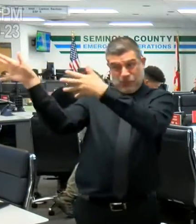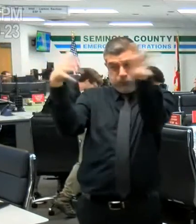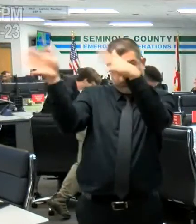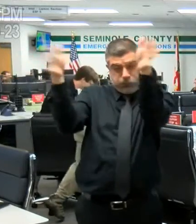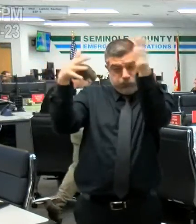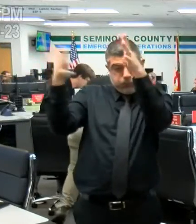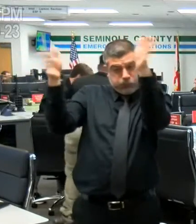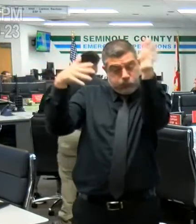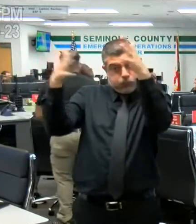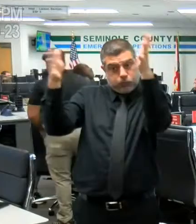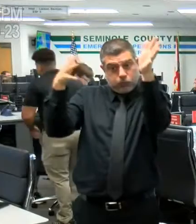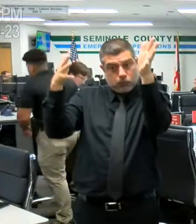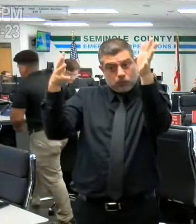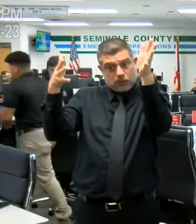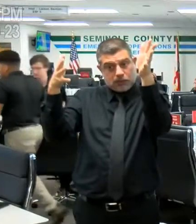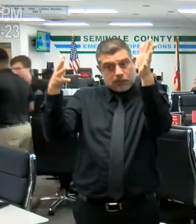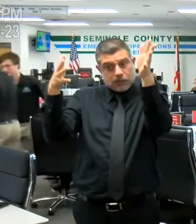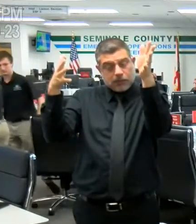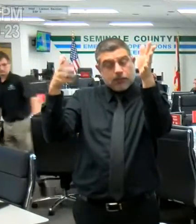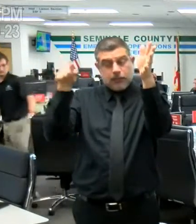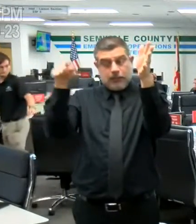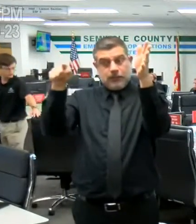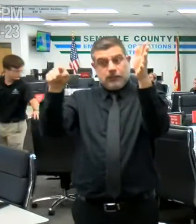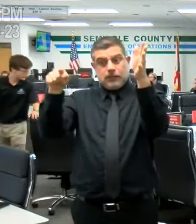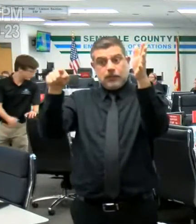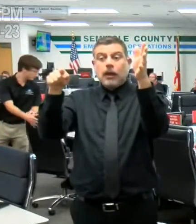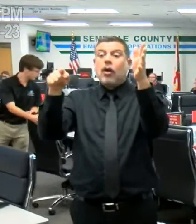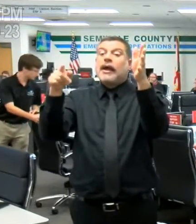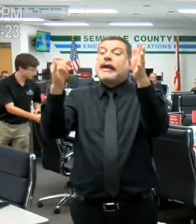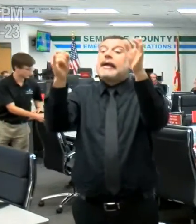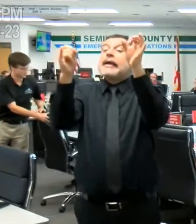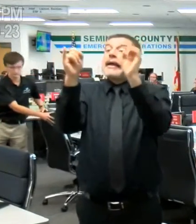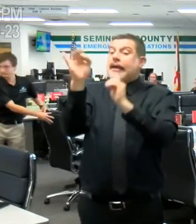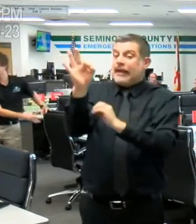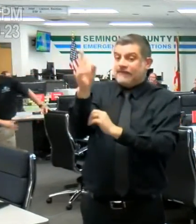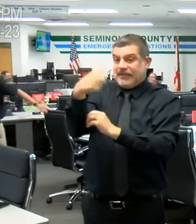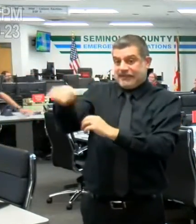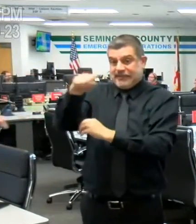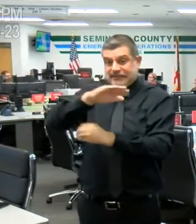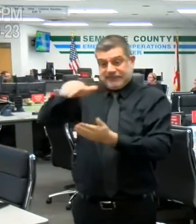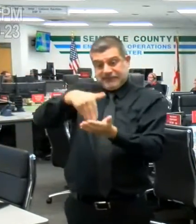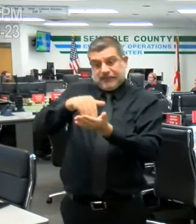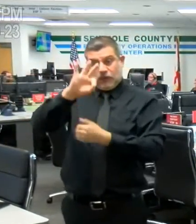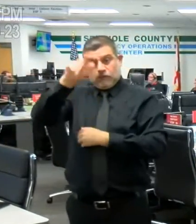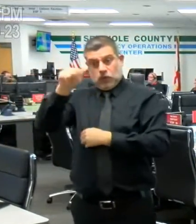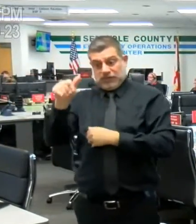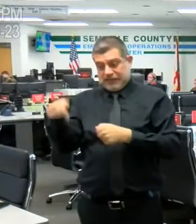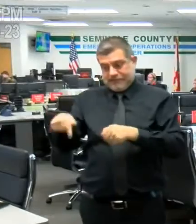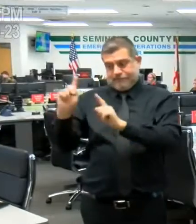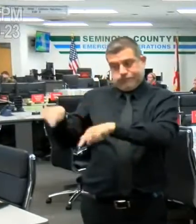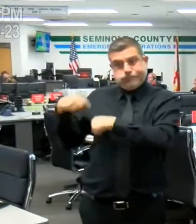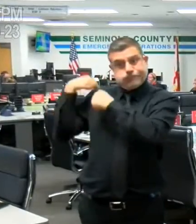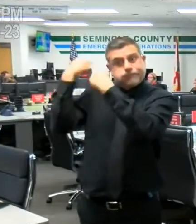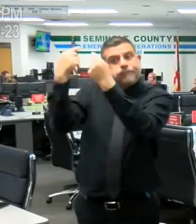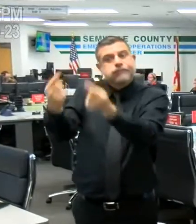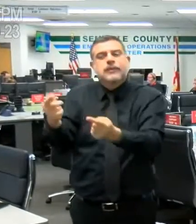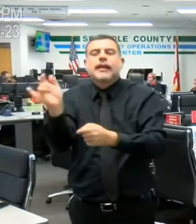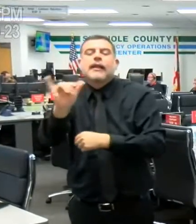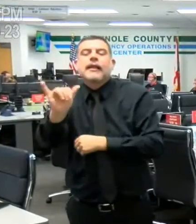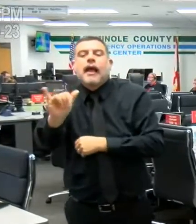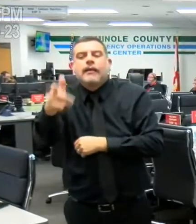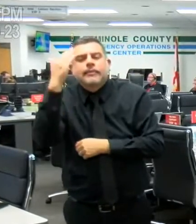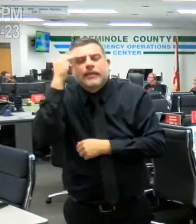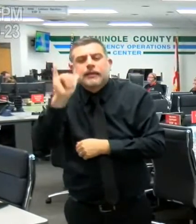strong tropical storm force winds. So if you have been in the Central Florida area for a while, it would be like Nicole